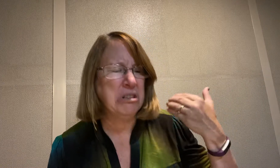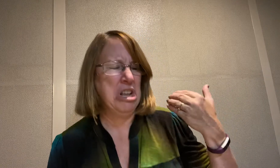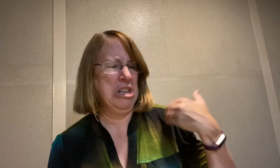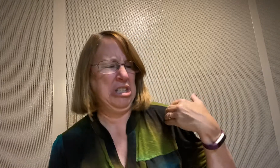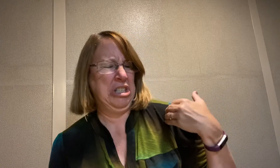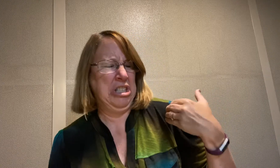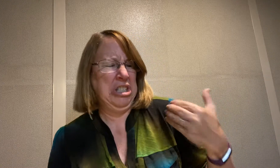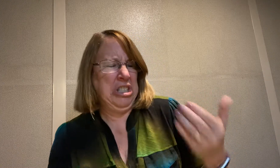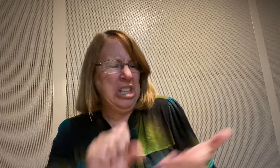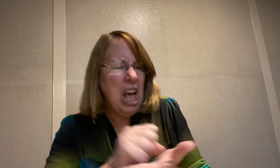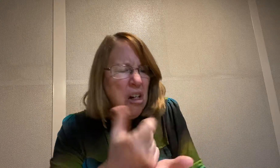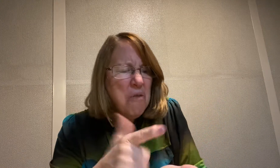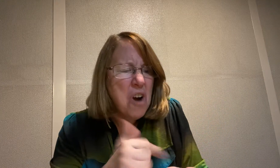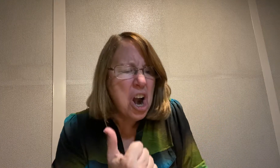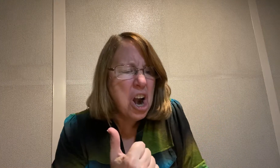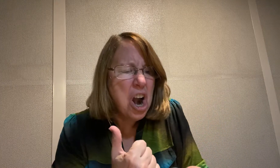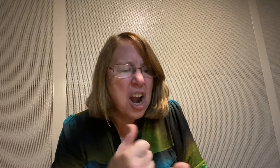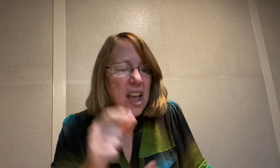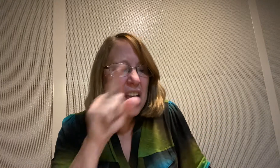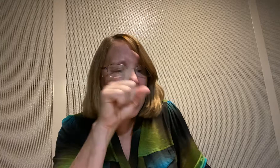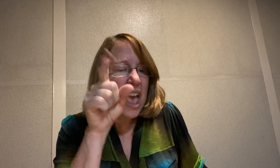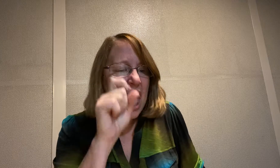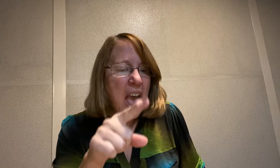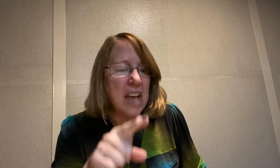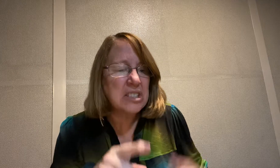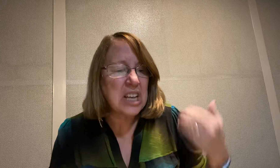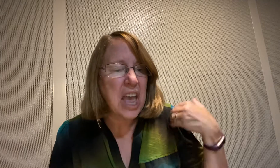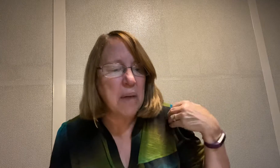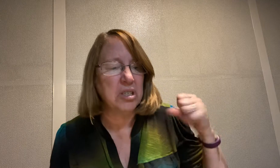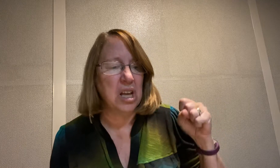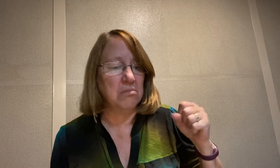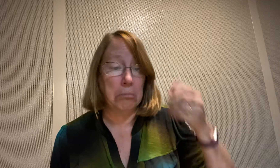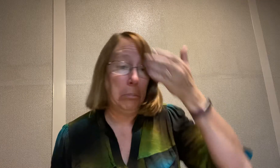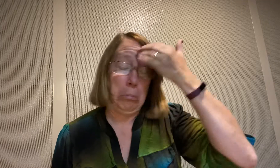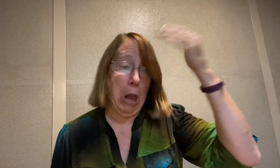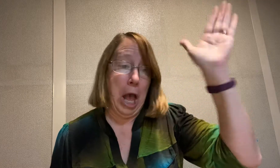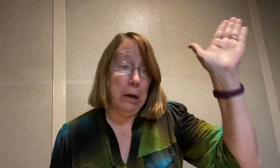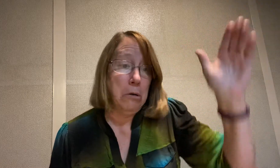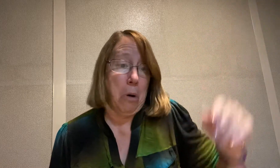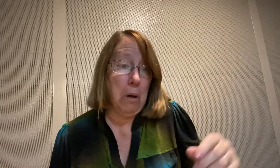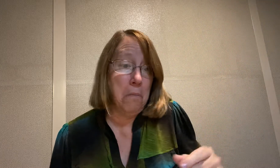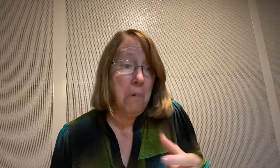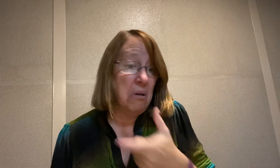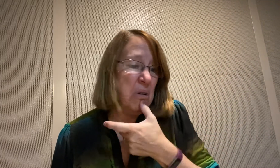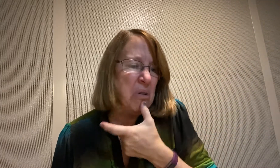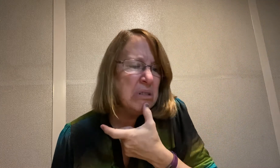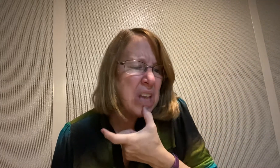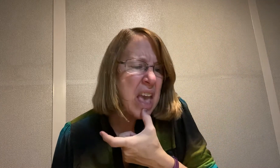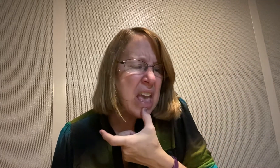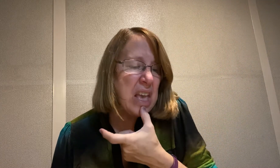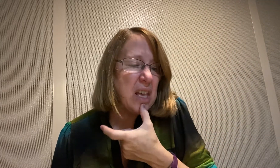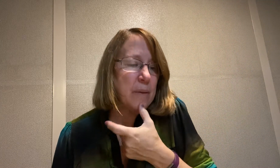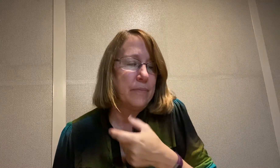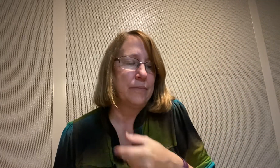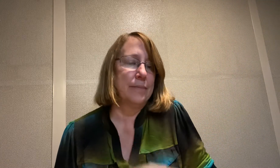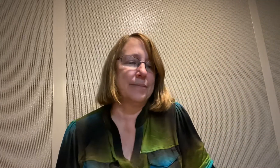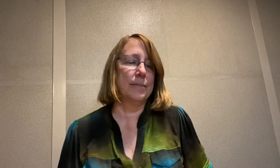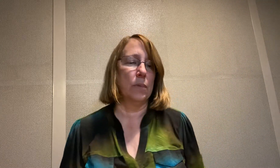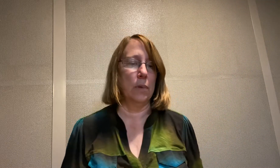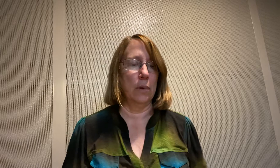"Captain Silver?" asked the captain. "I don't know him. Who's he?"